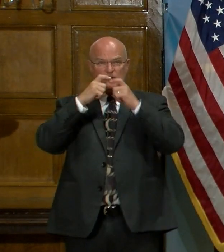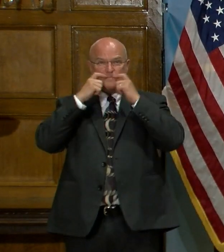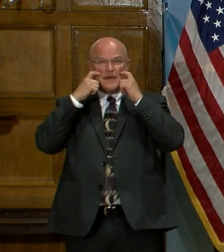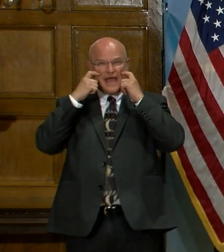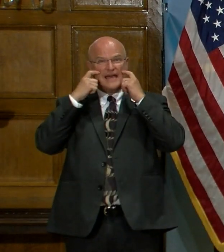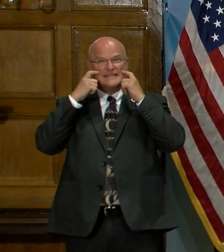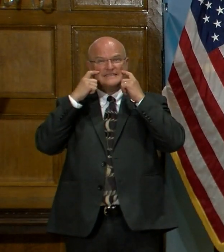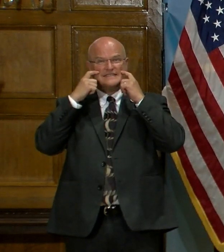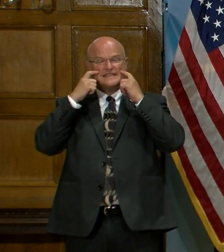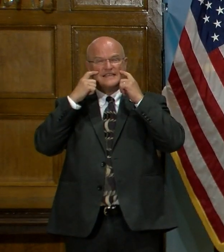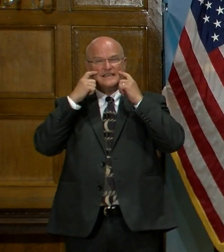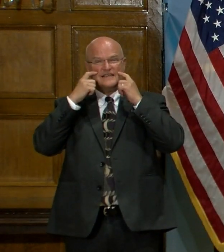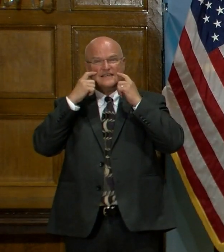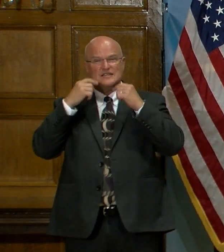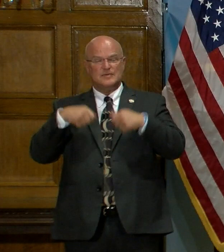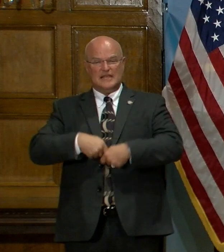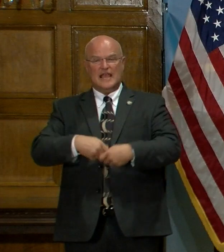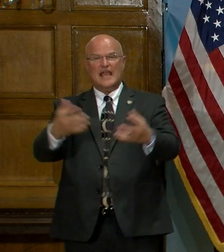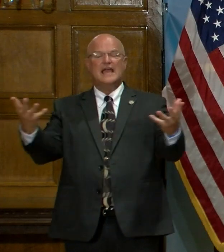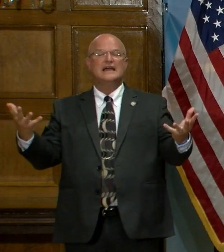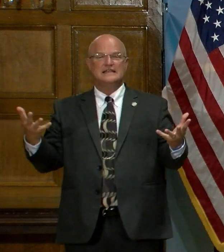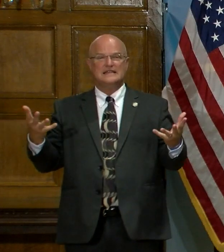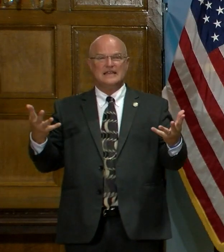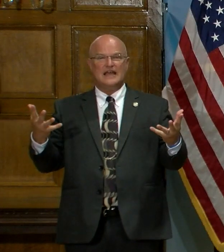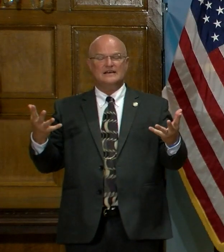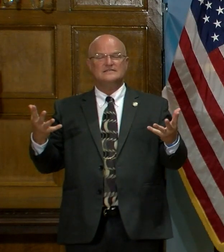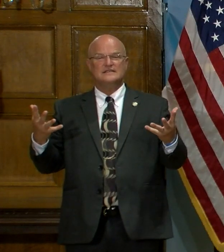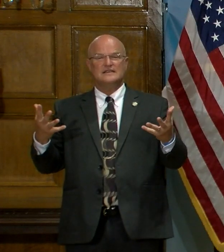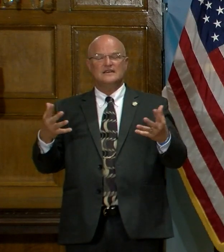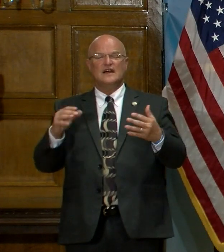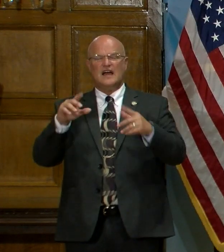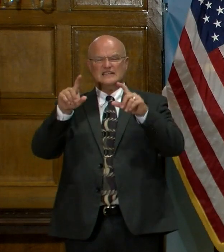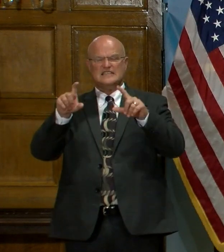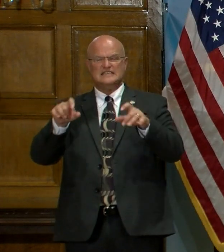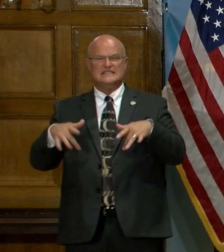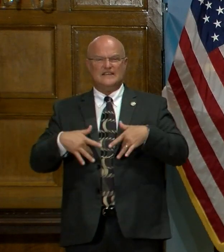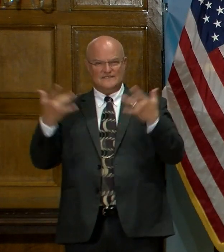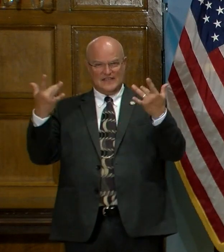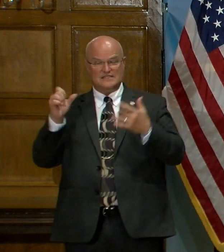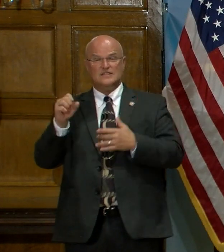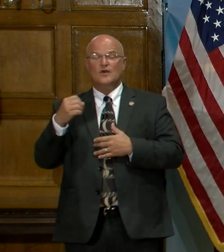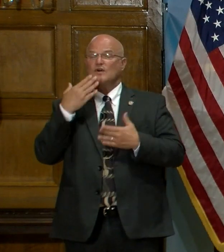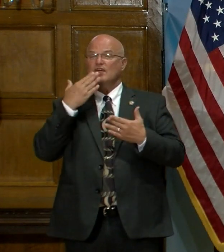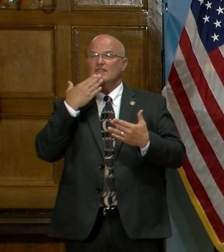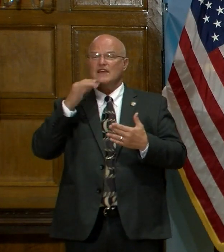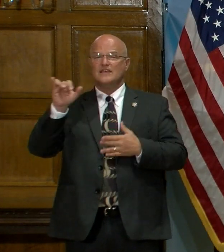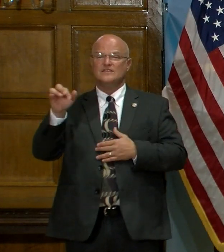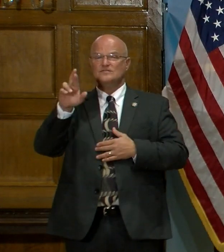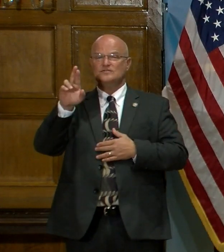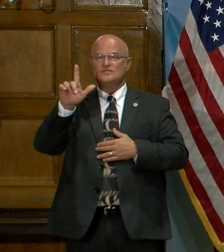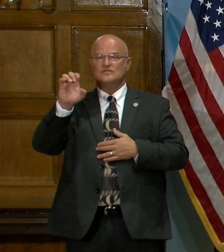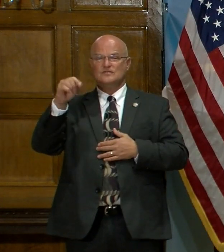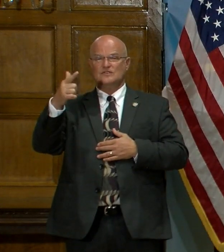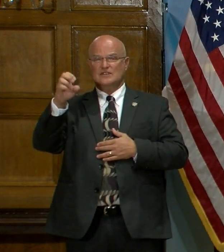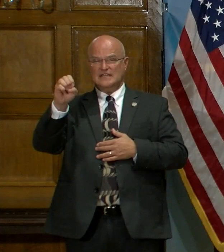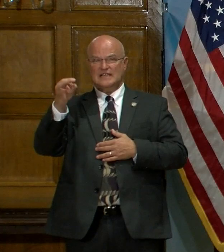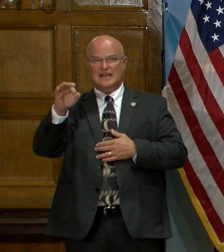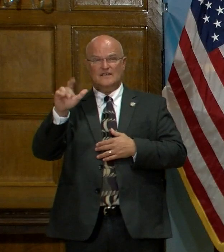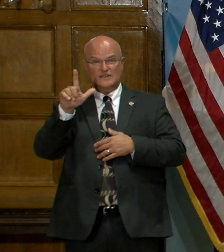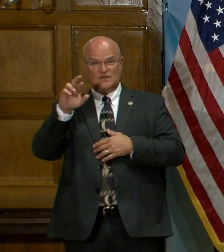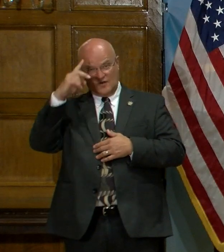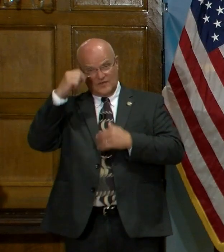masks to be handed out, distributed at our testing events. So I want to thank Junior League of Little Rock for their